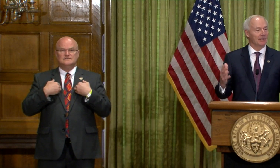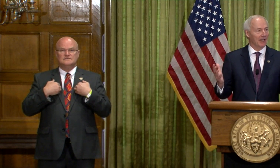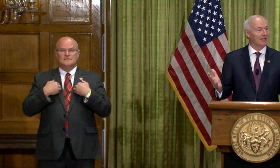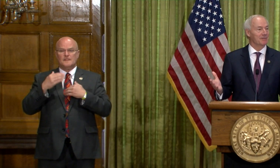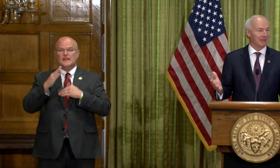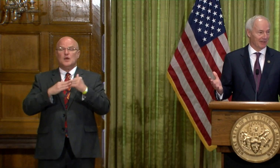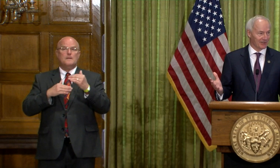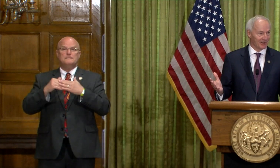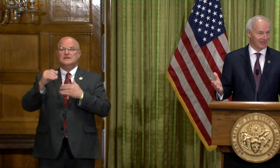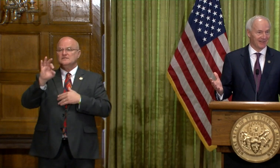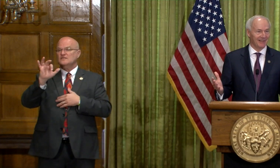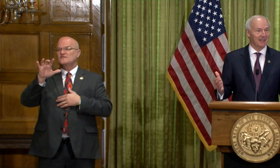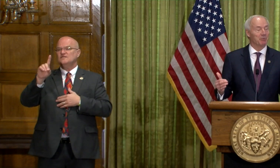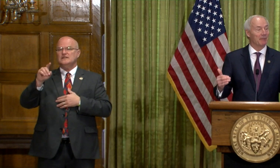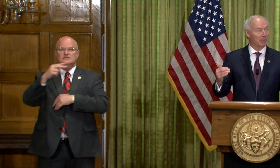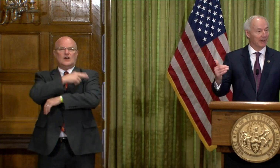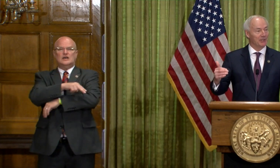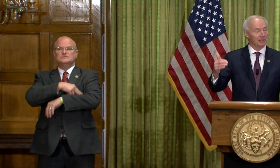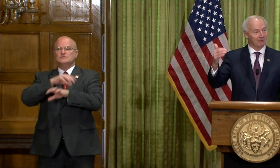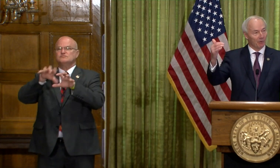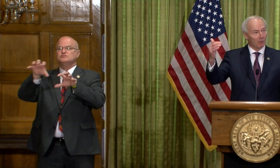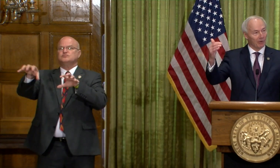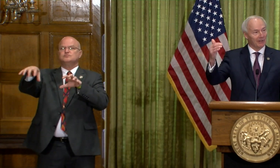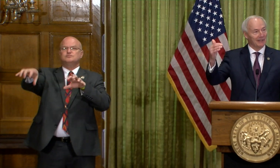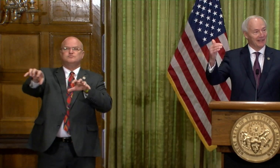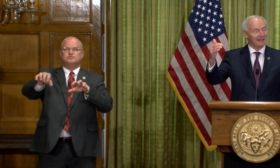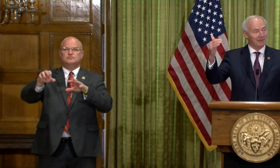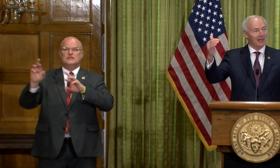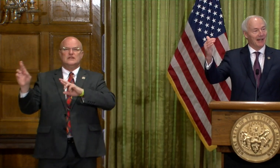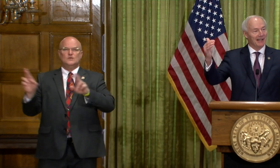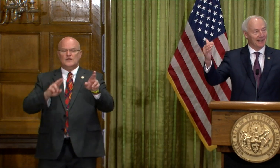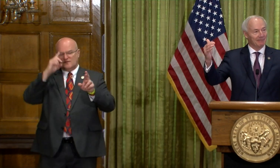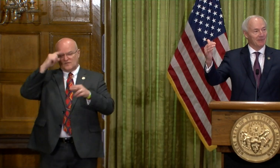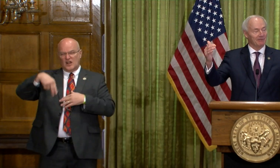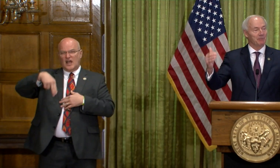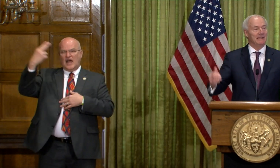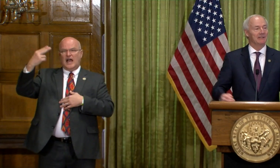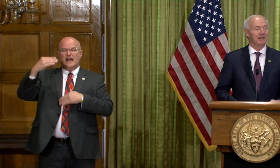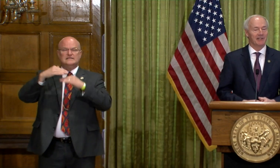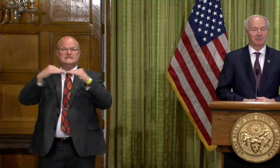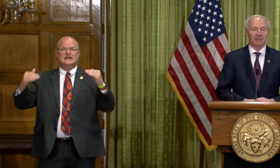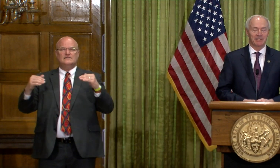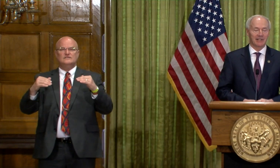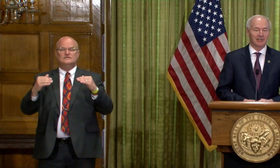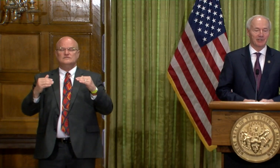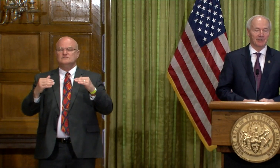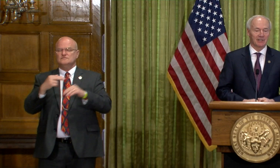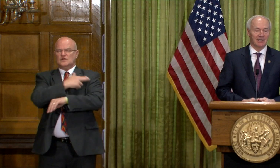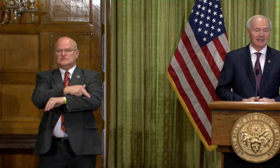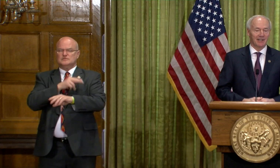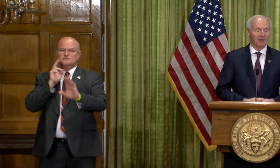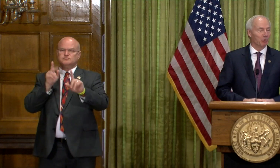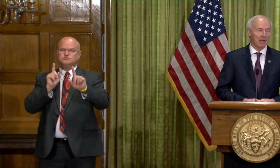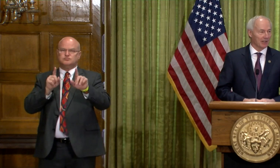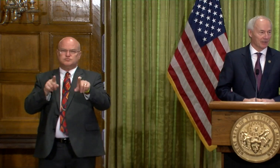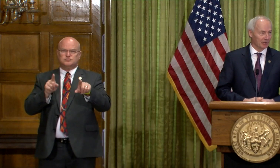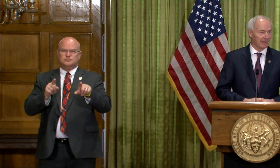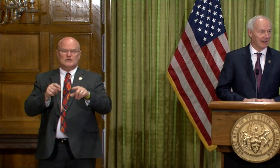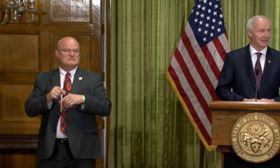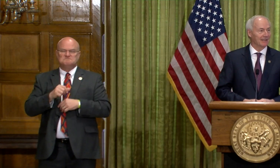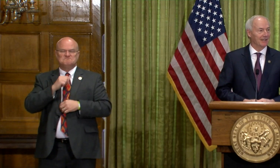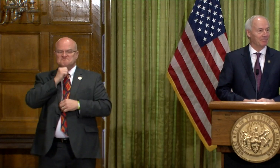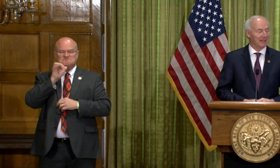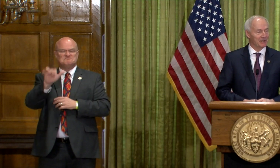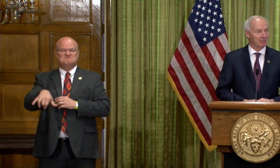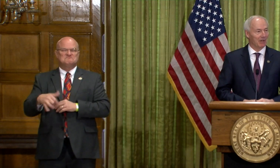build field hospitals in preparation for a very high level of peak of hospitalizations. We're not going to